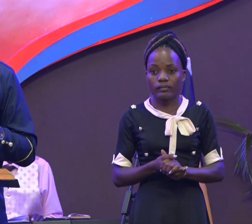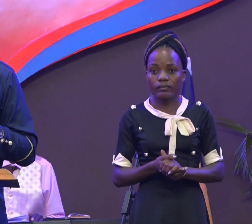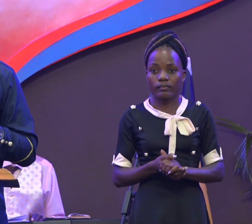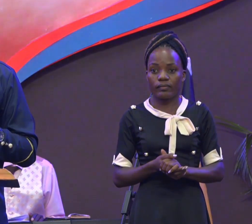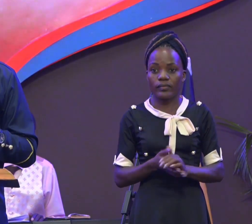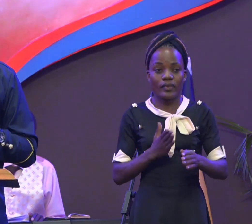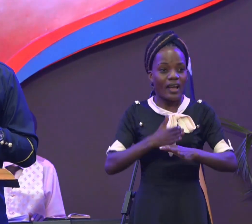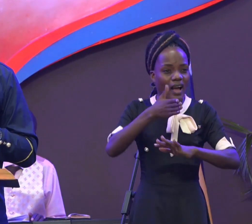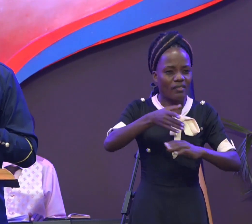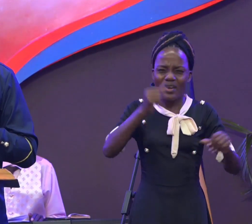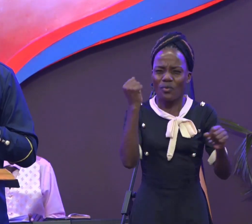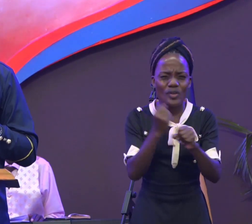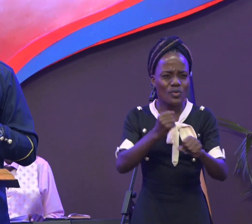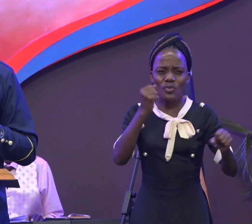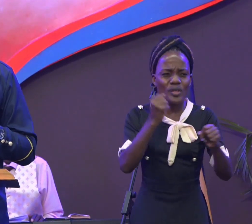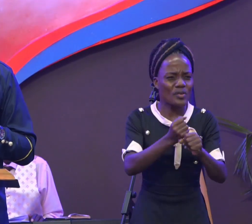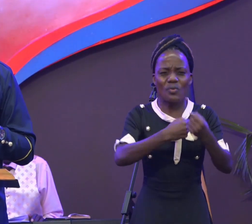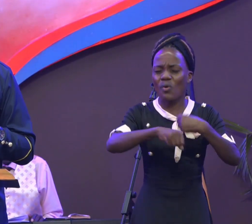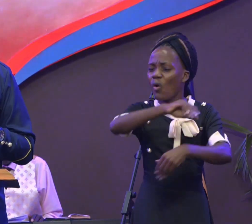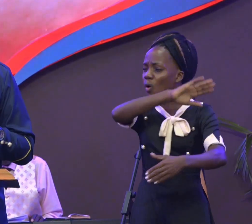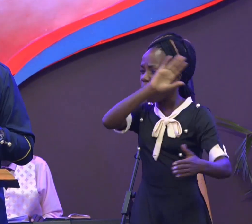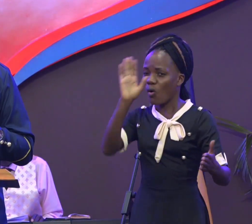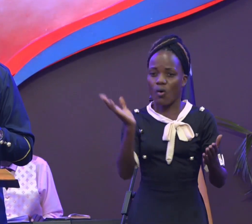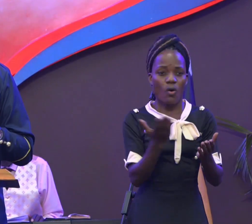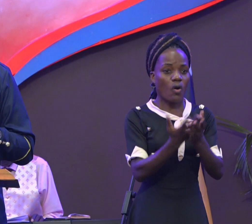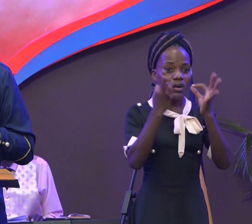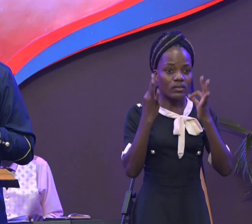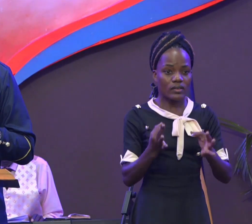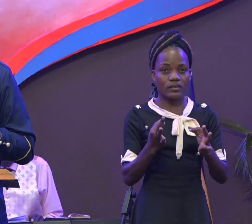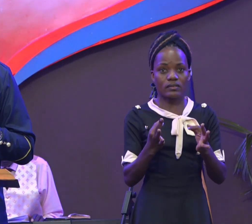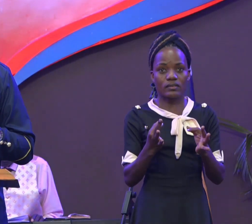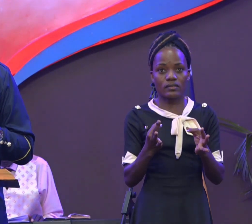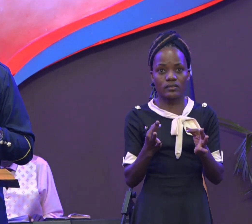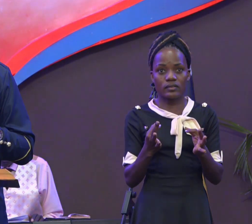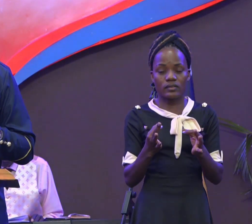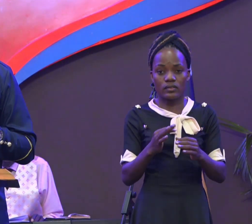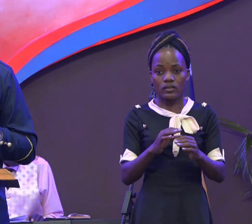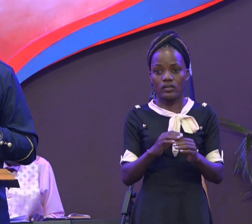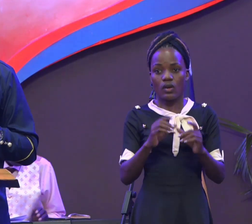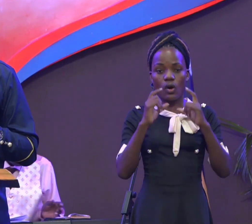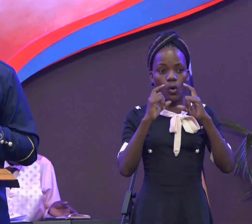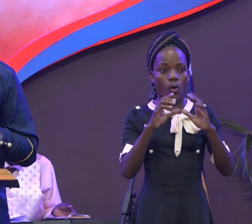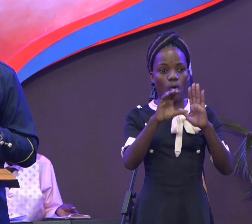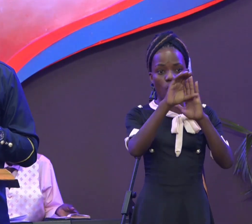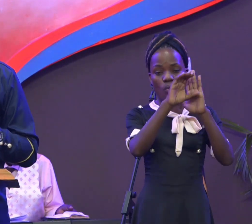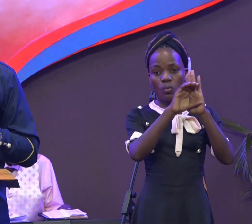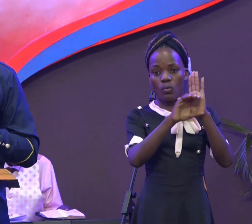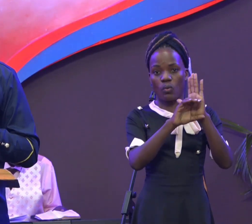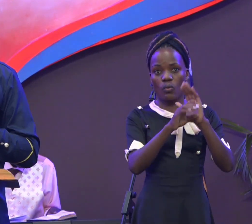okola byonna. That after doing all that was commanded,